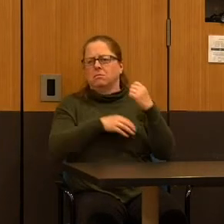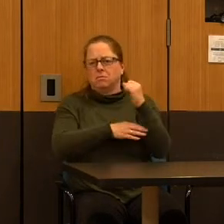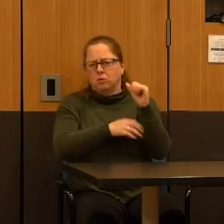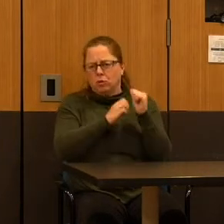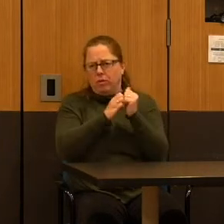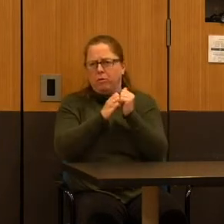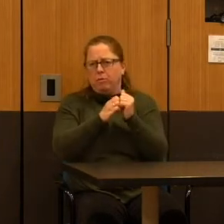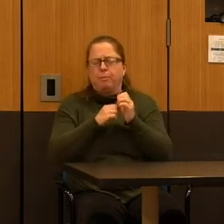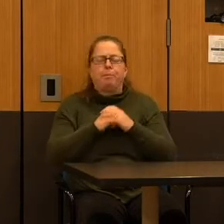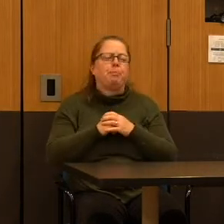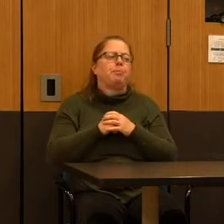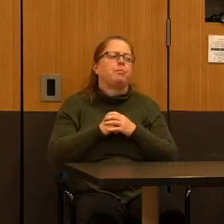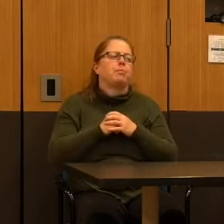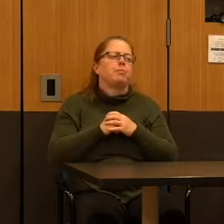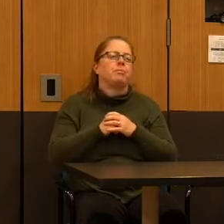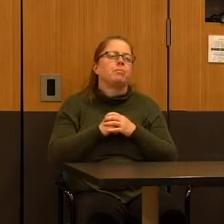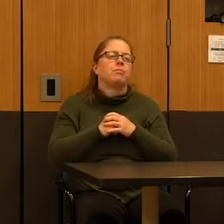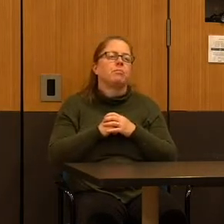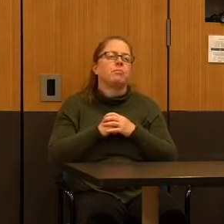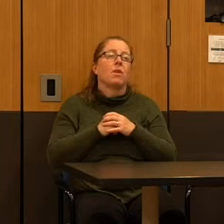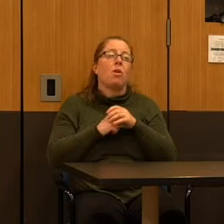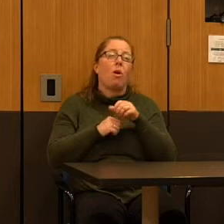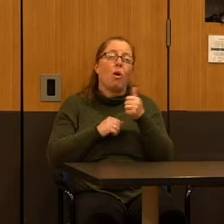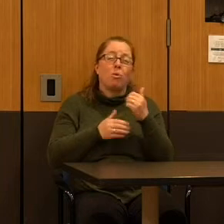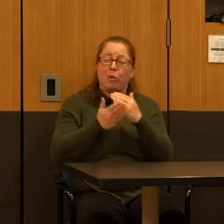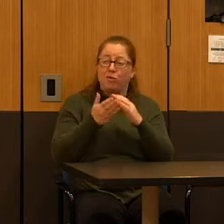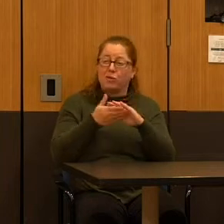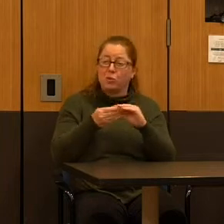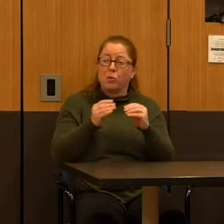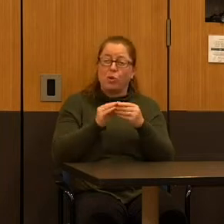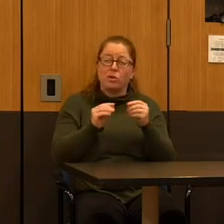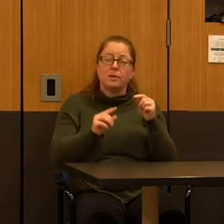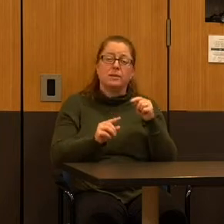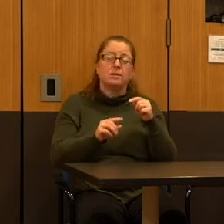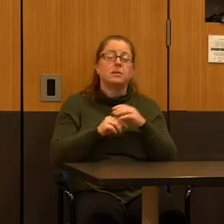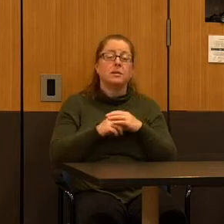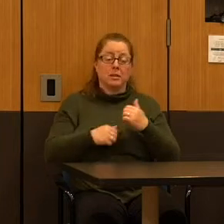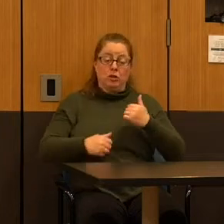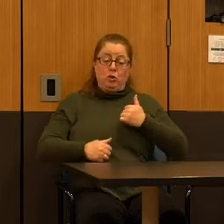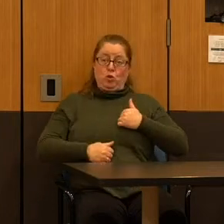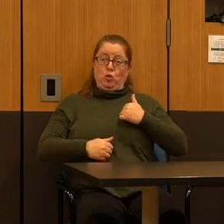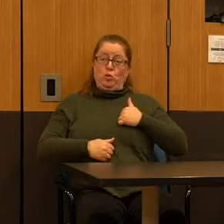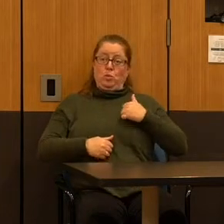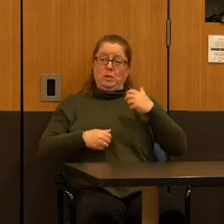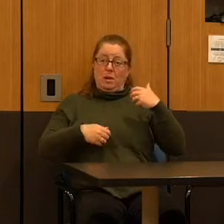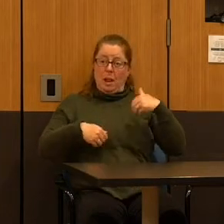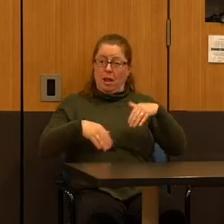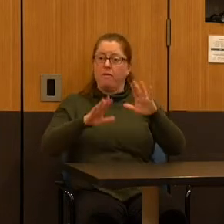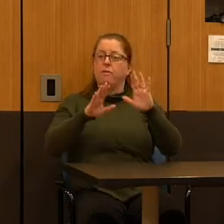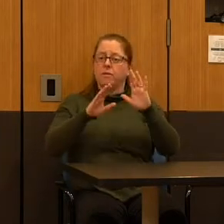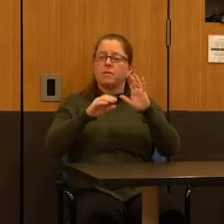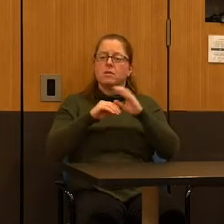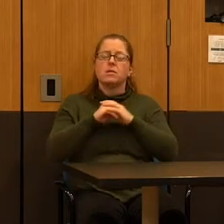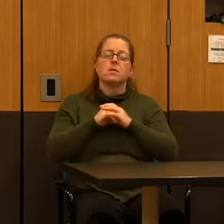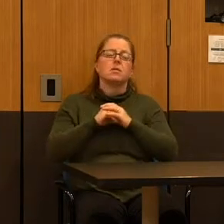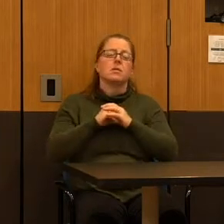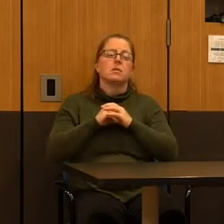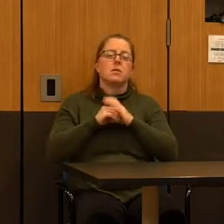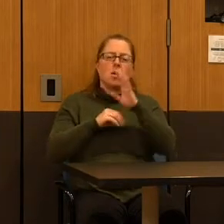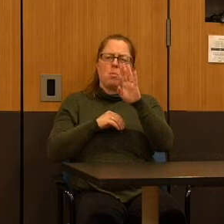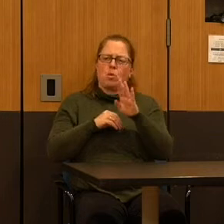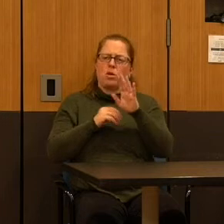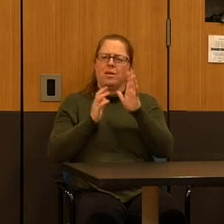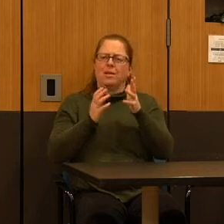And a less acknowledged part of this story is that once the state troops left, the city is left in somewhat more